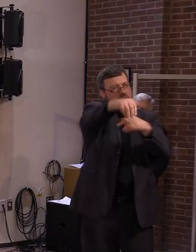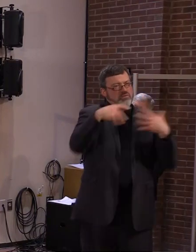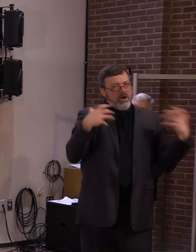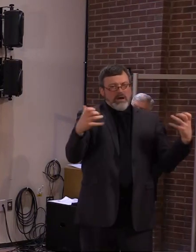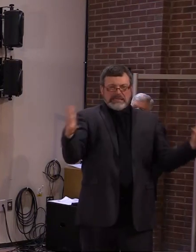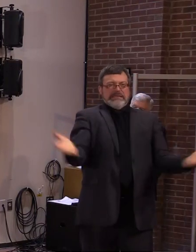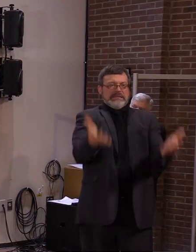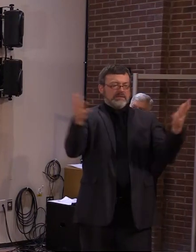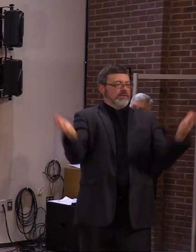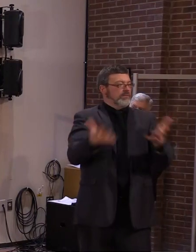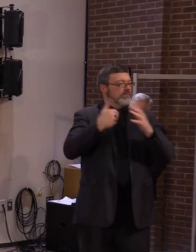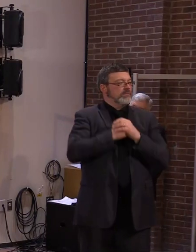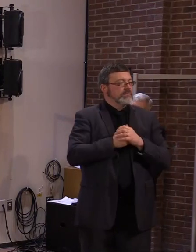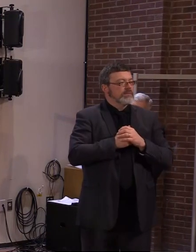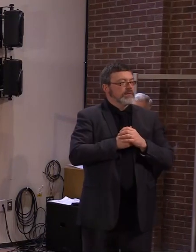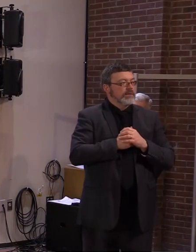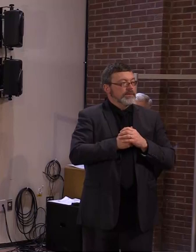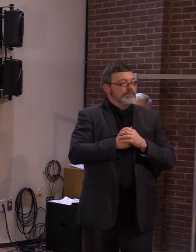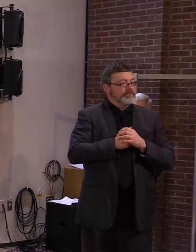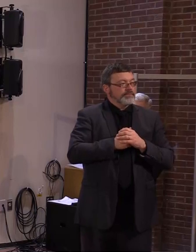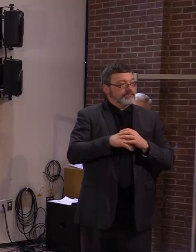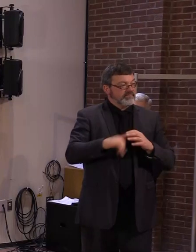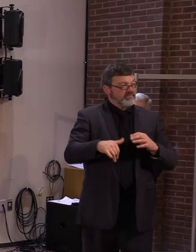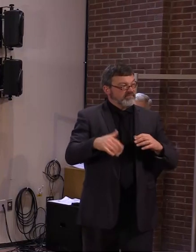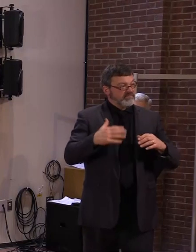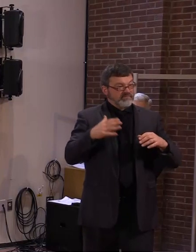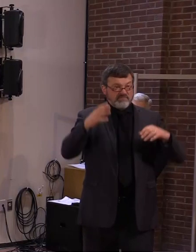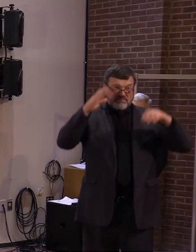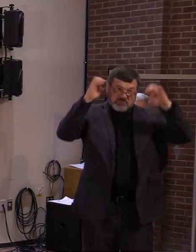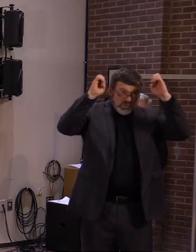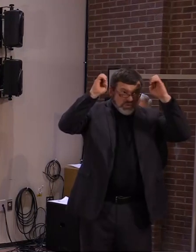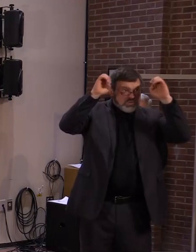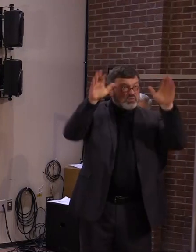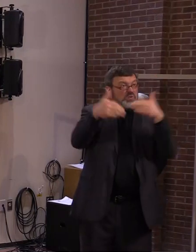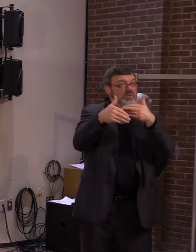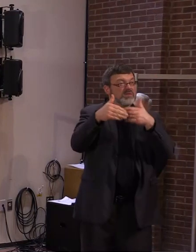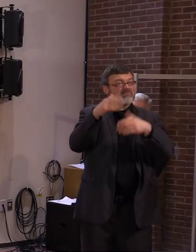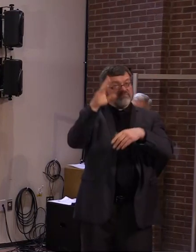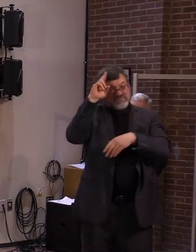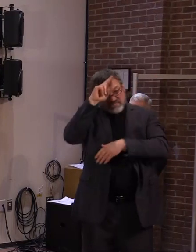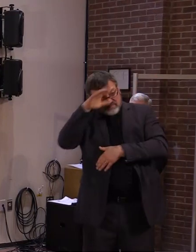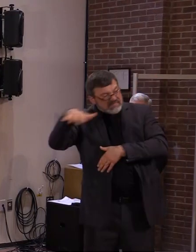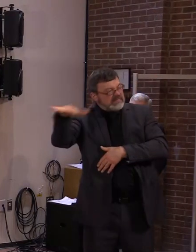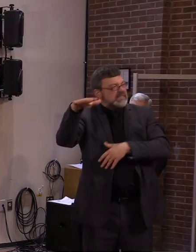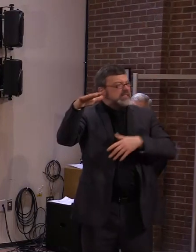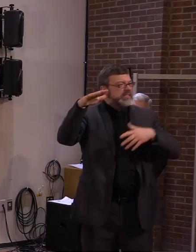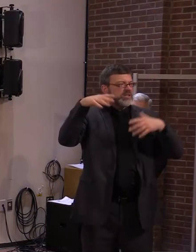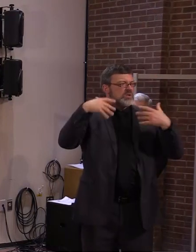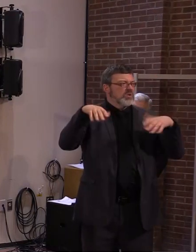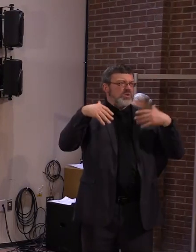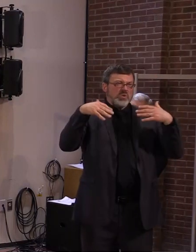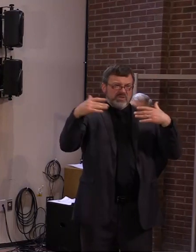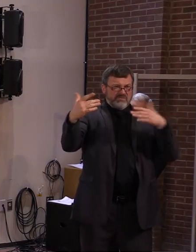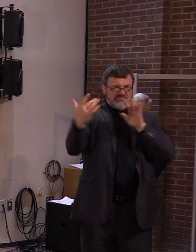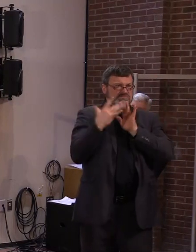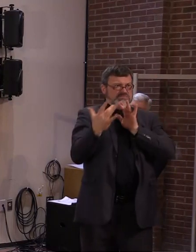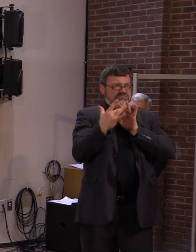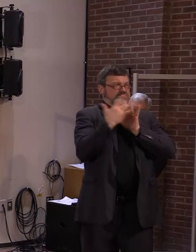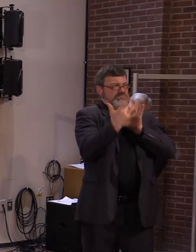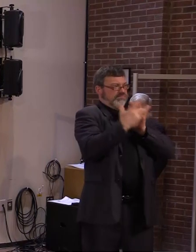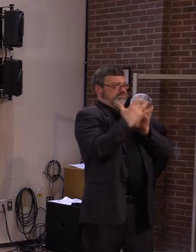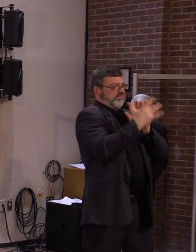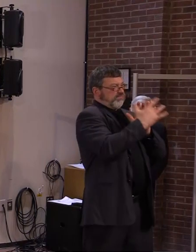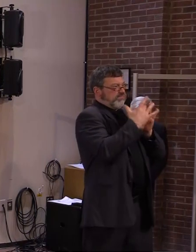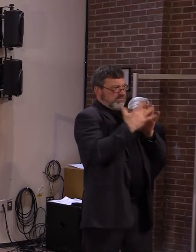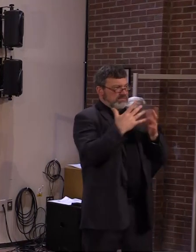emergency and hospital workforce are seeing and telling me very consistently and with